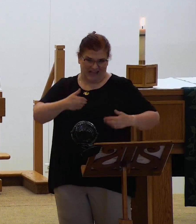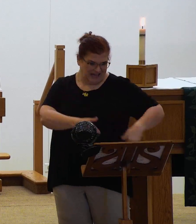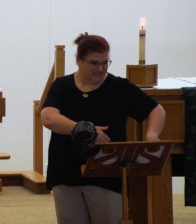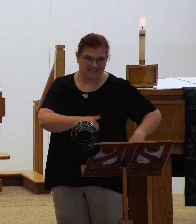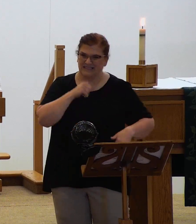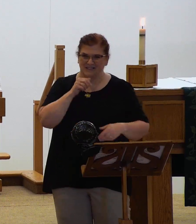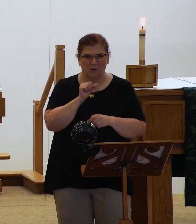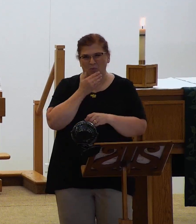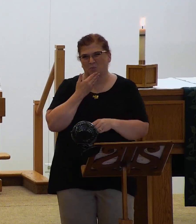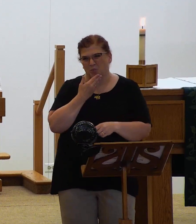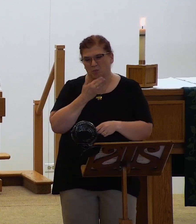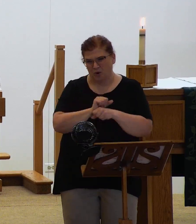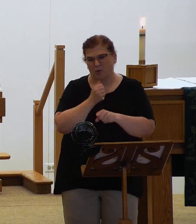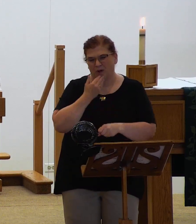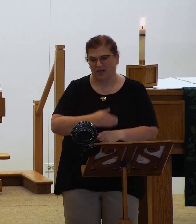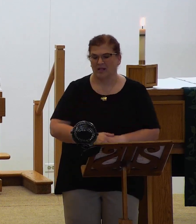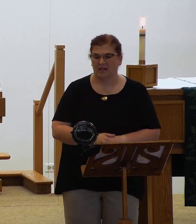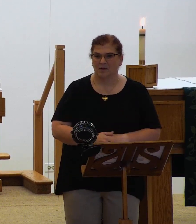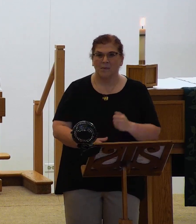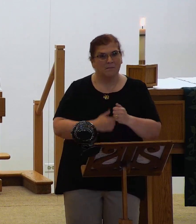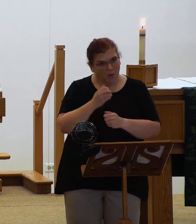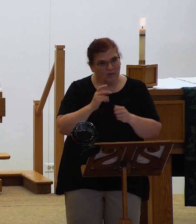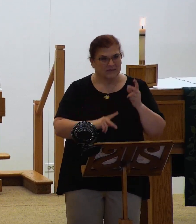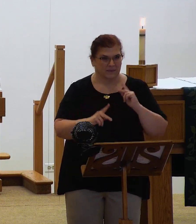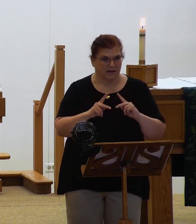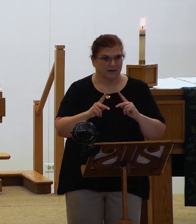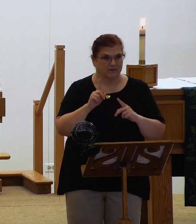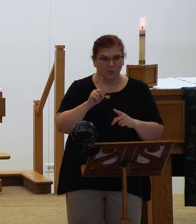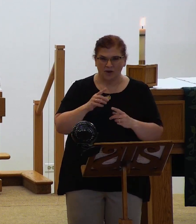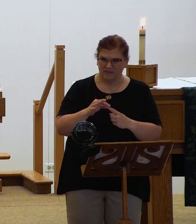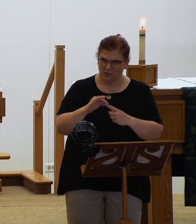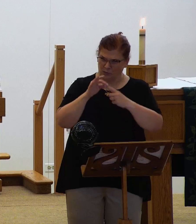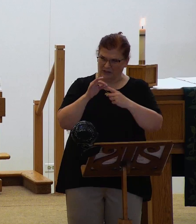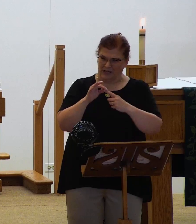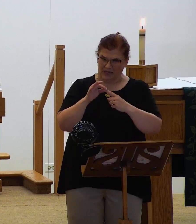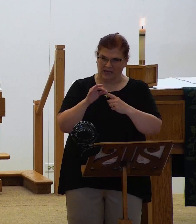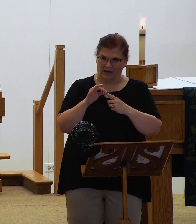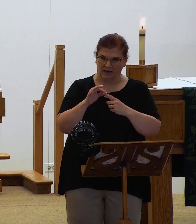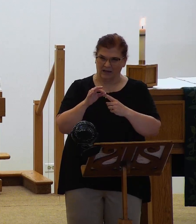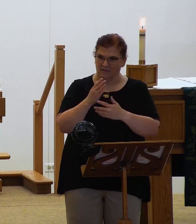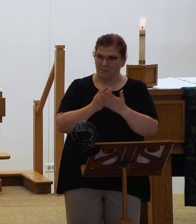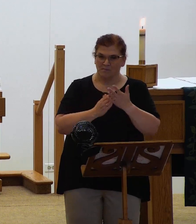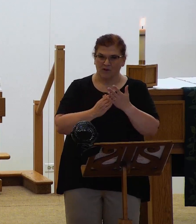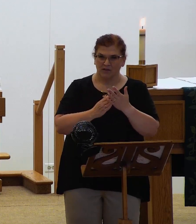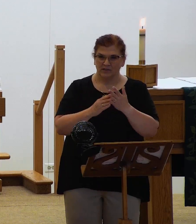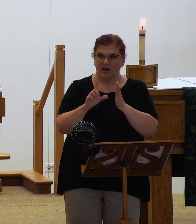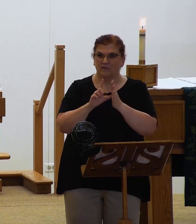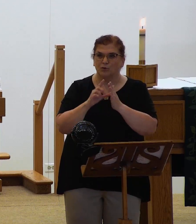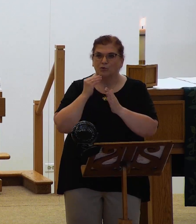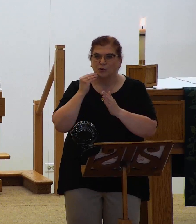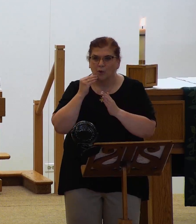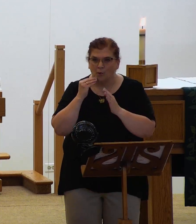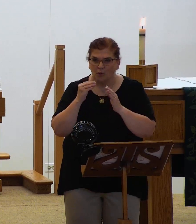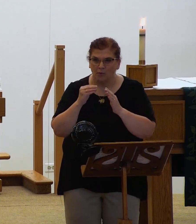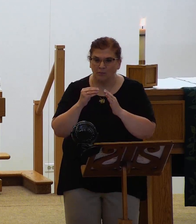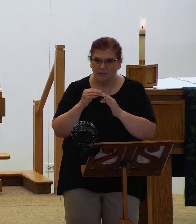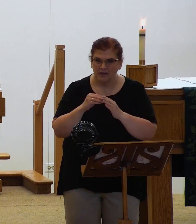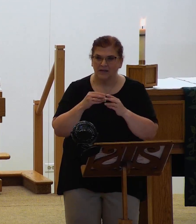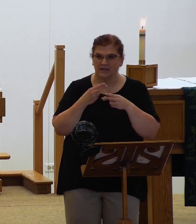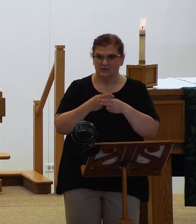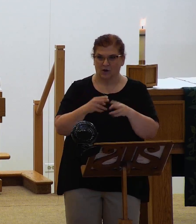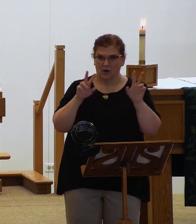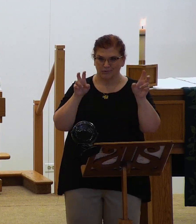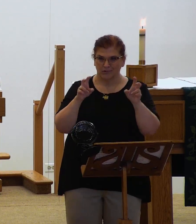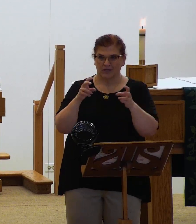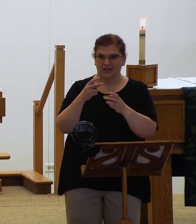work. But mostly because one of the unique features of Lutheran Home is called Shepherd's